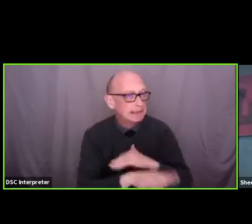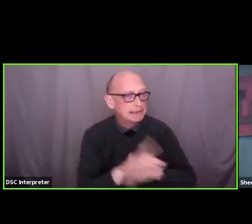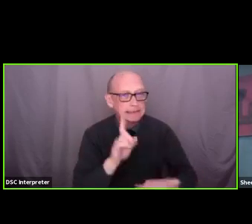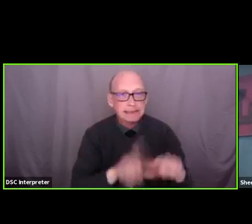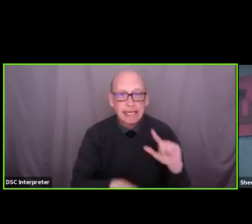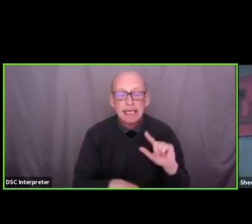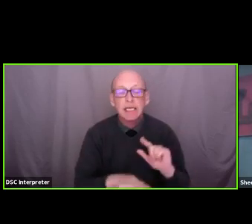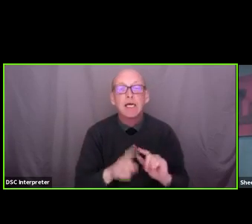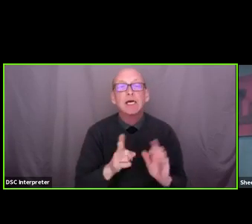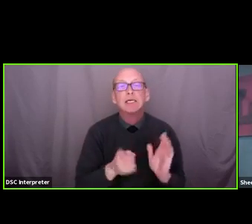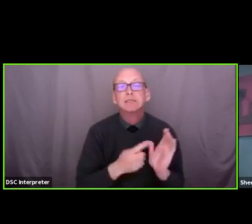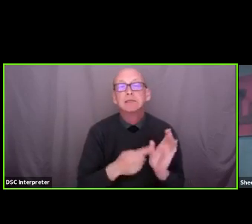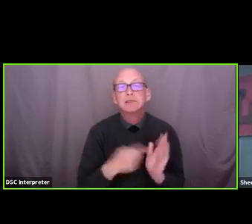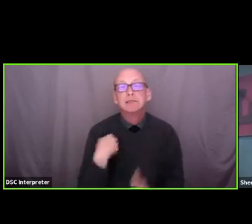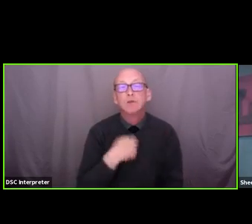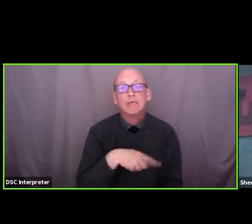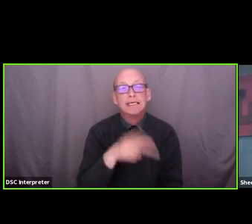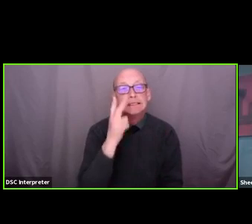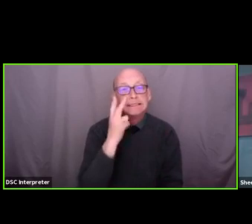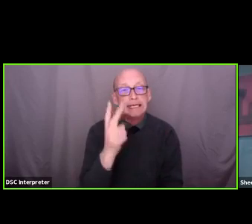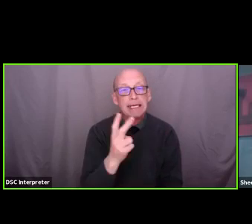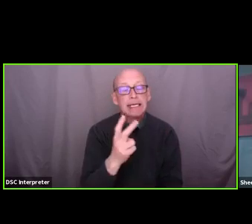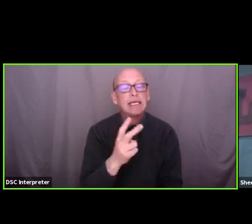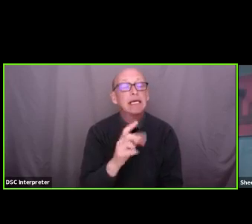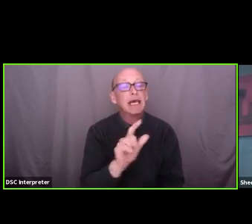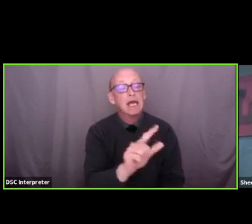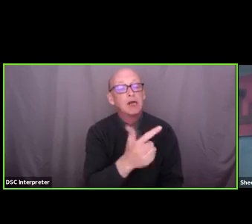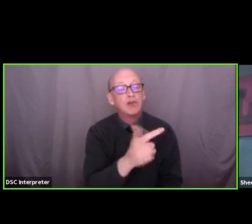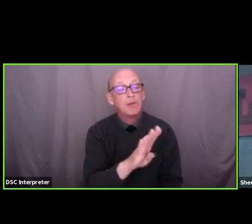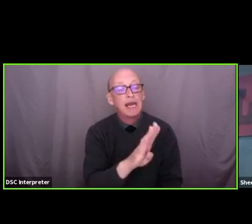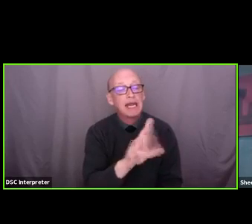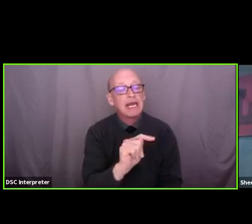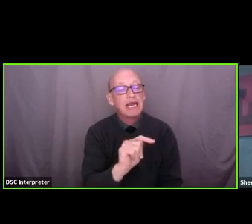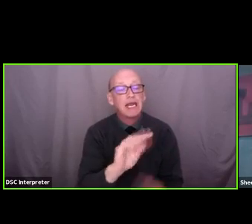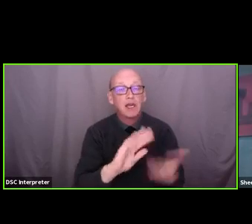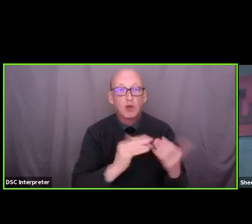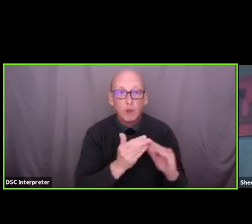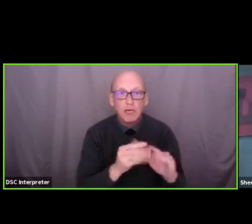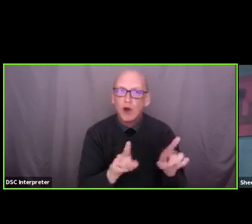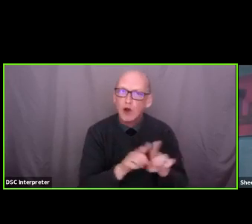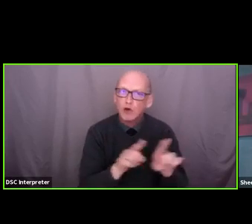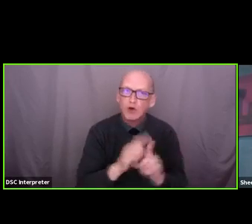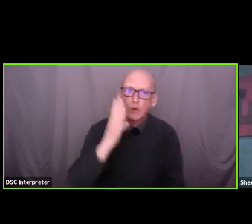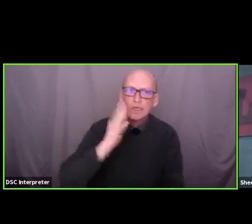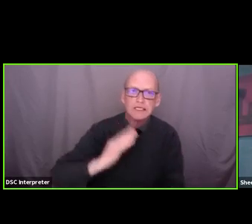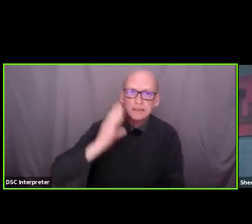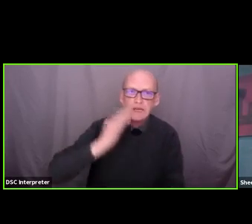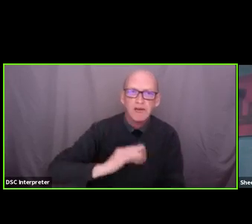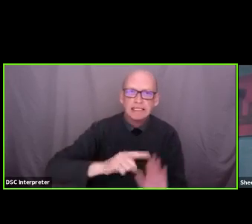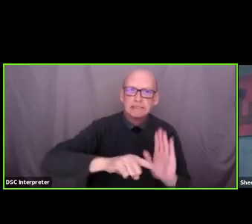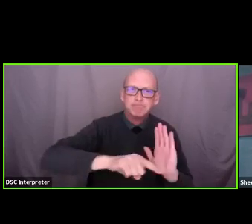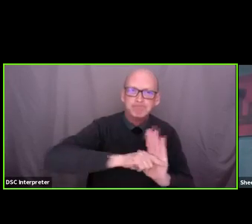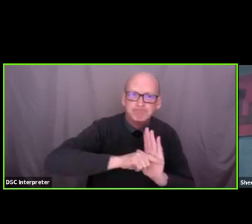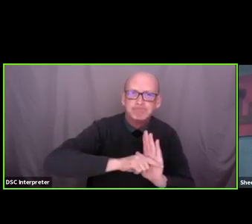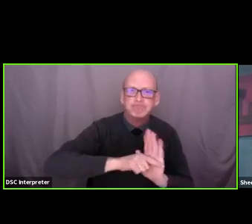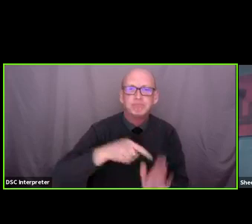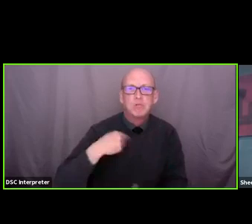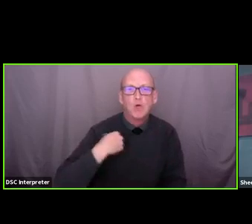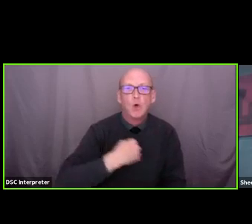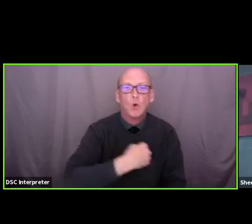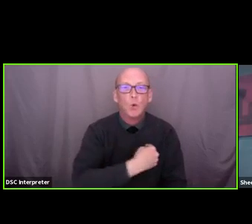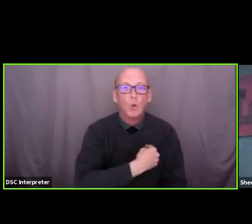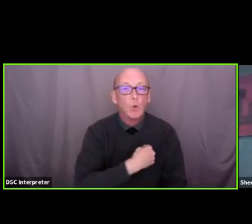see when we have marginalized communities like the LGBT community, also is experiences that are negative. So therefore, we